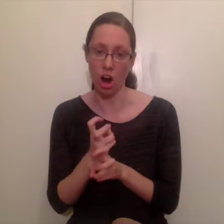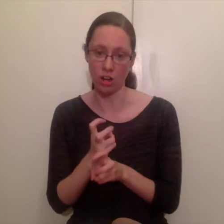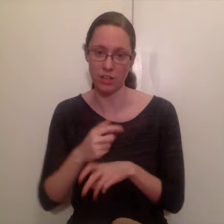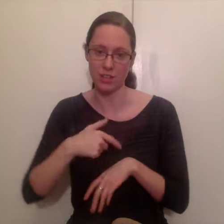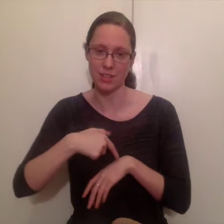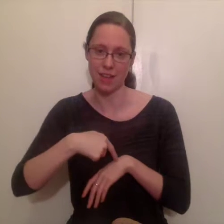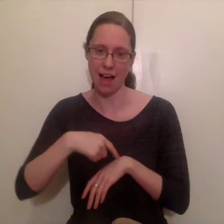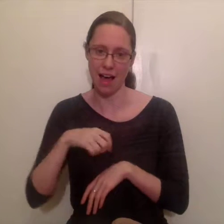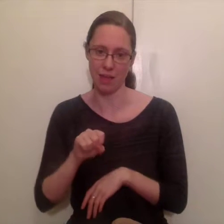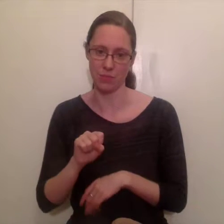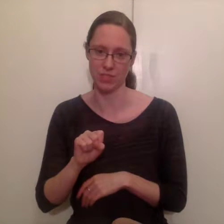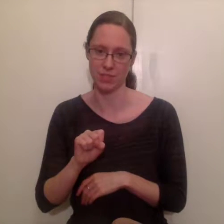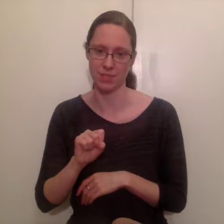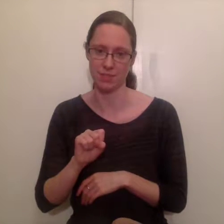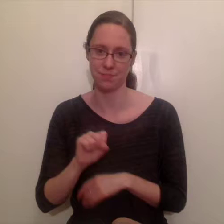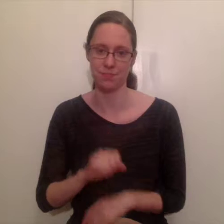hard times."